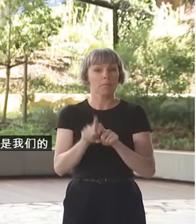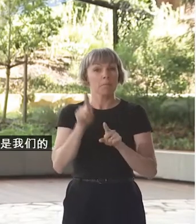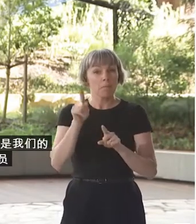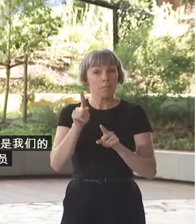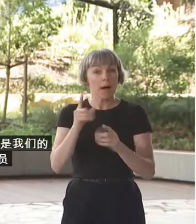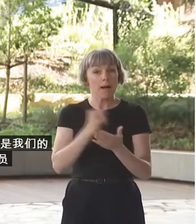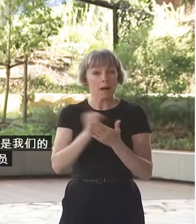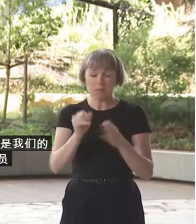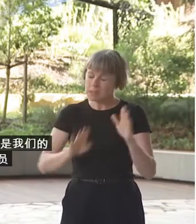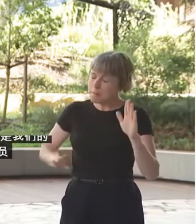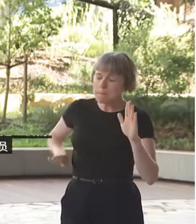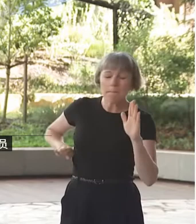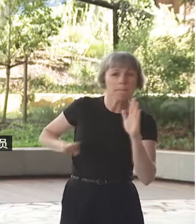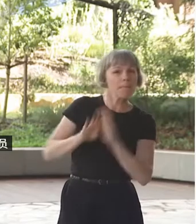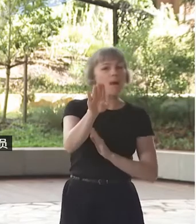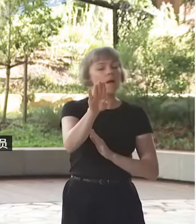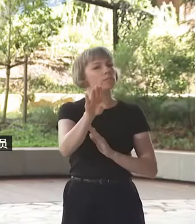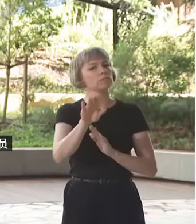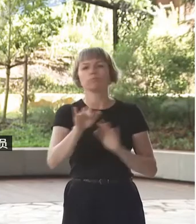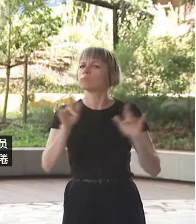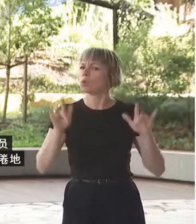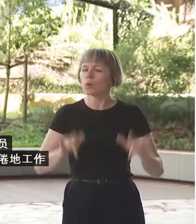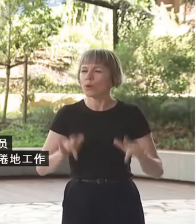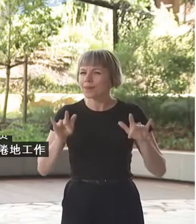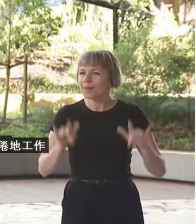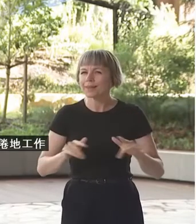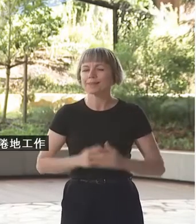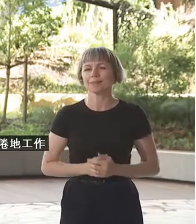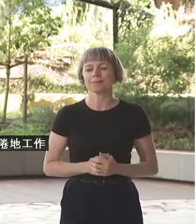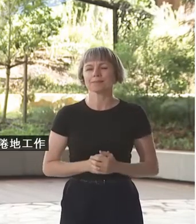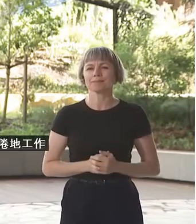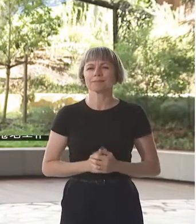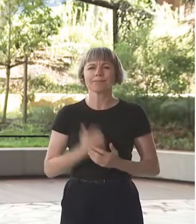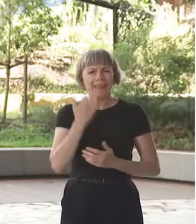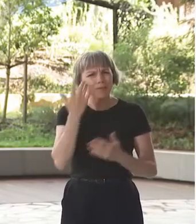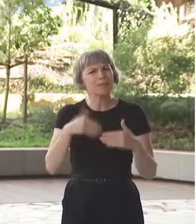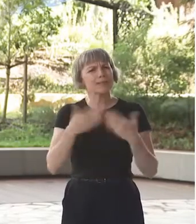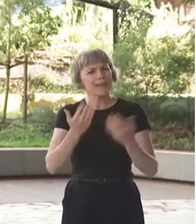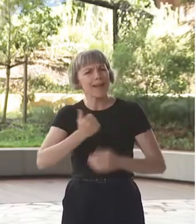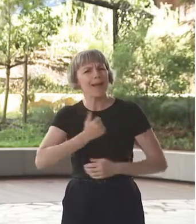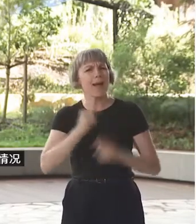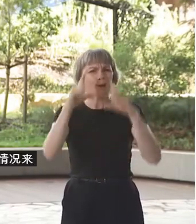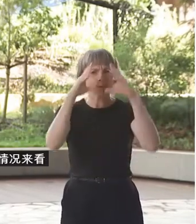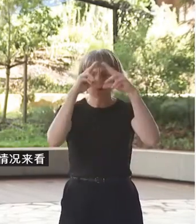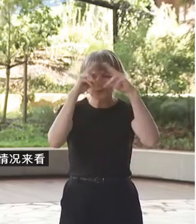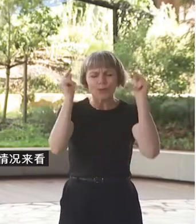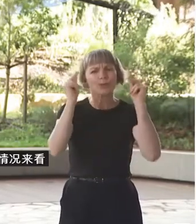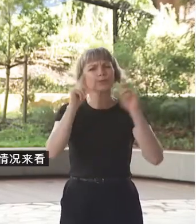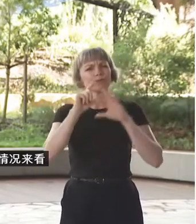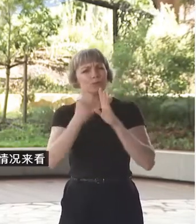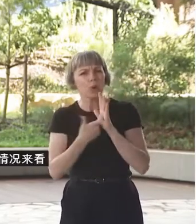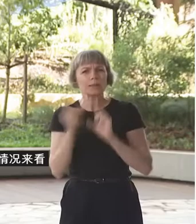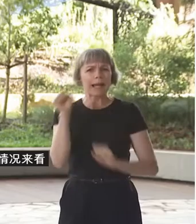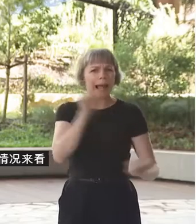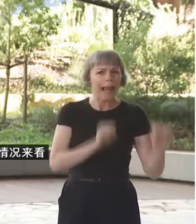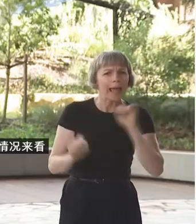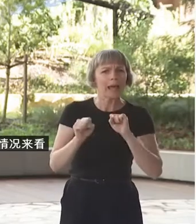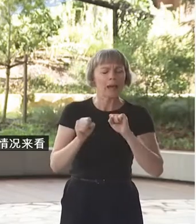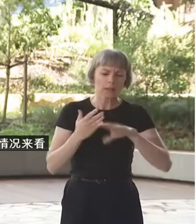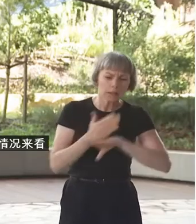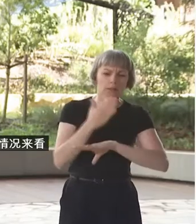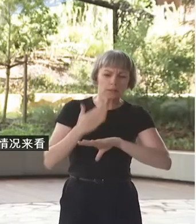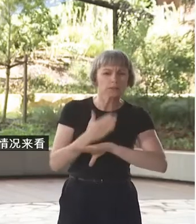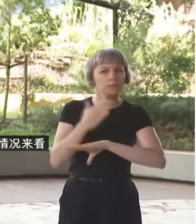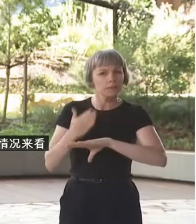great frontline workers who are working tirelessly each and every day. But I think from what you can see today